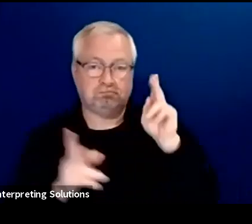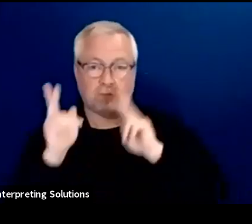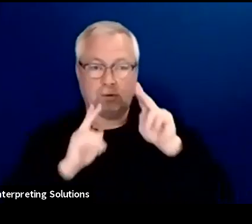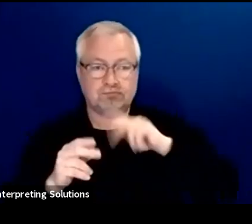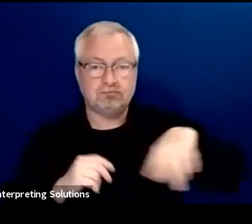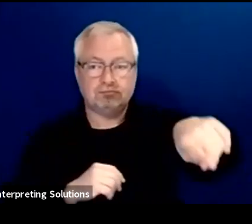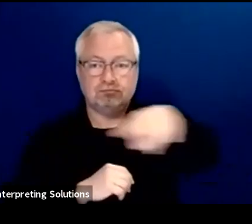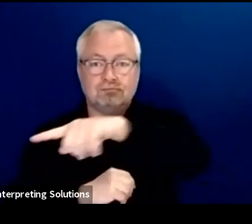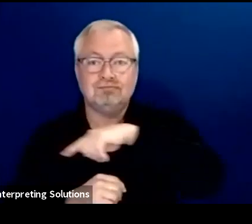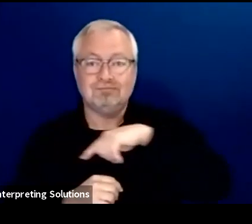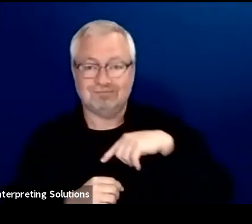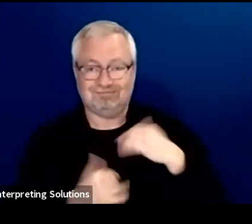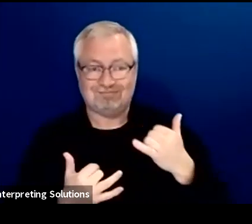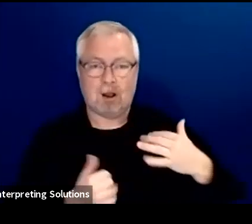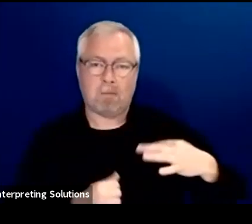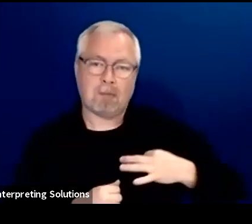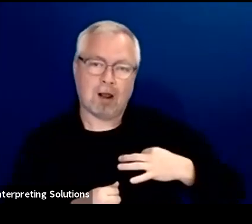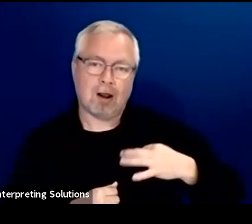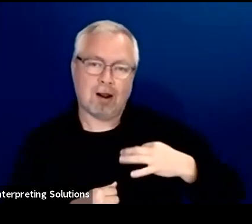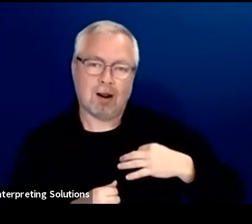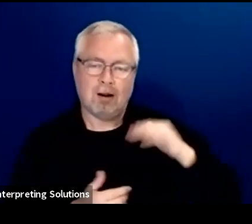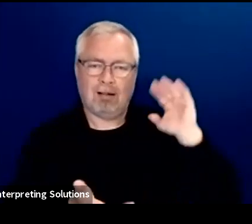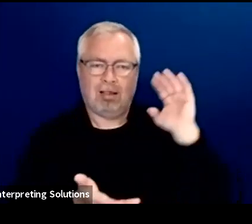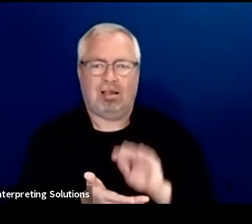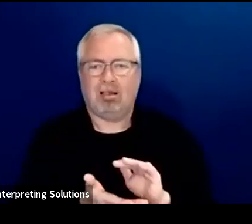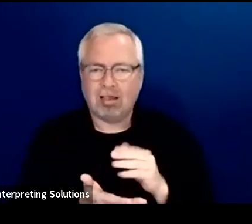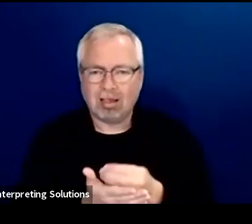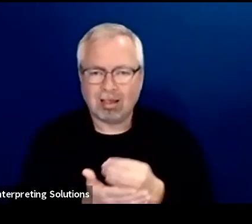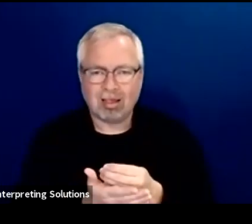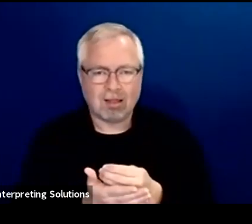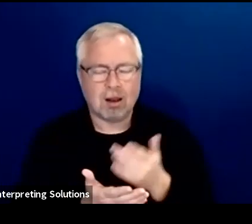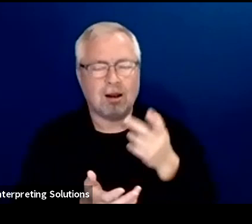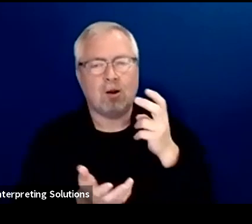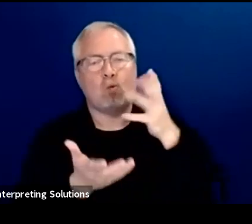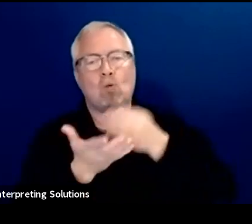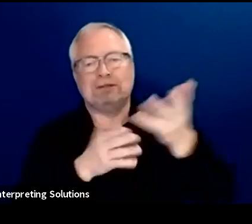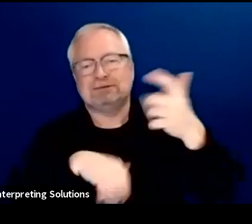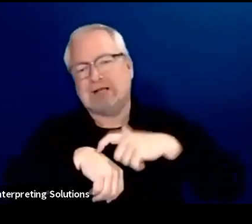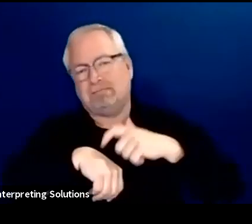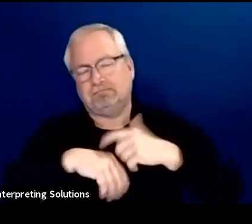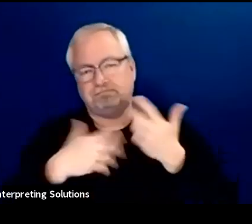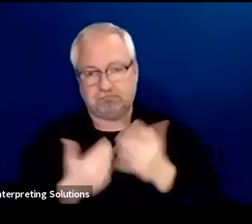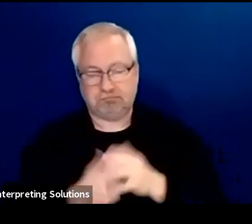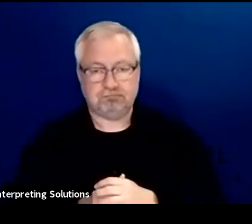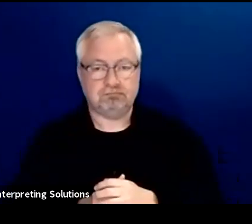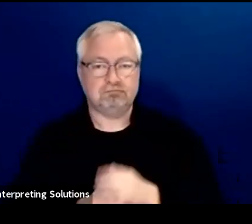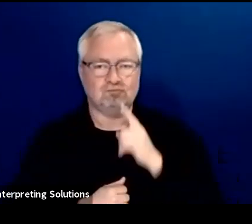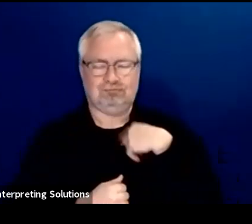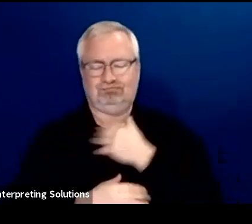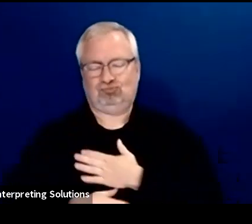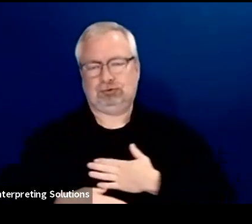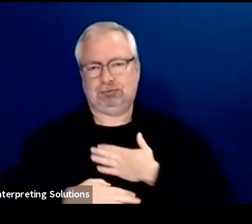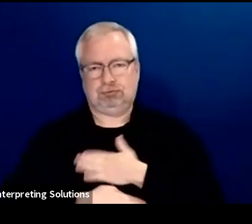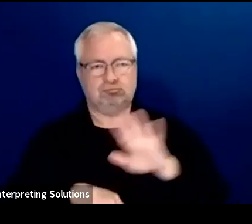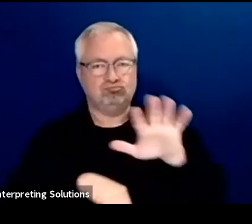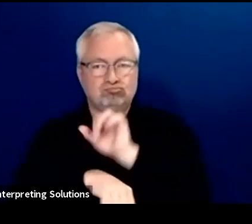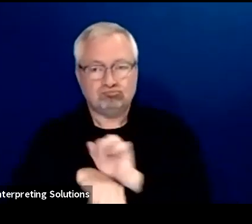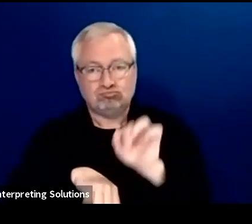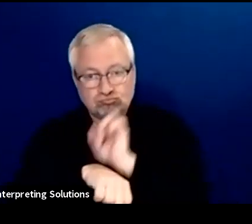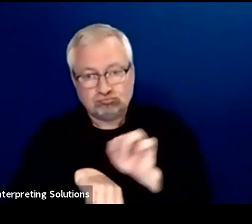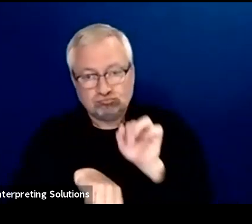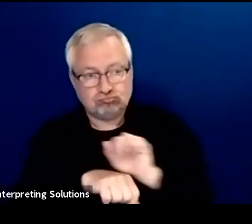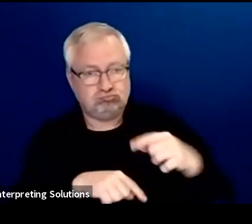And again, very pleased with the work that's being done in a very taxed